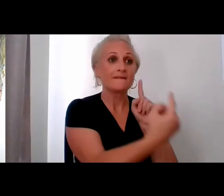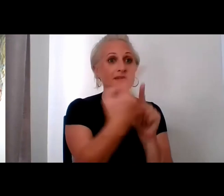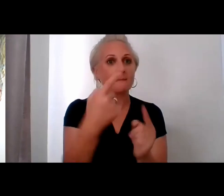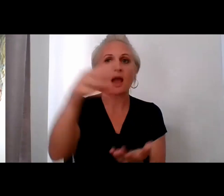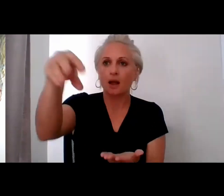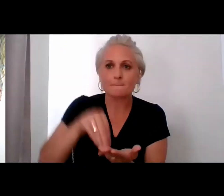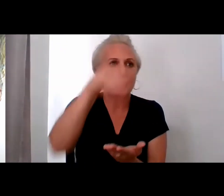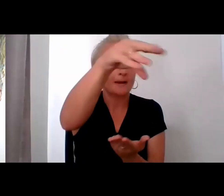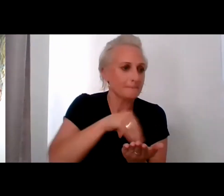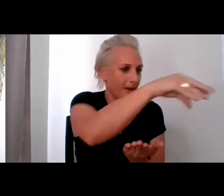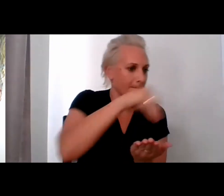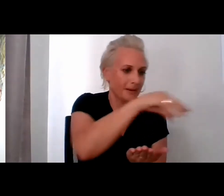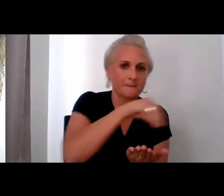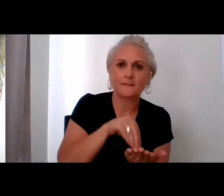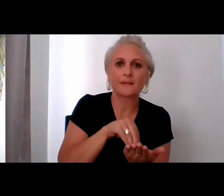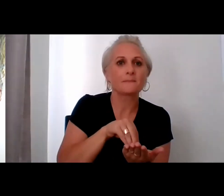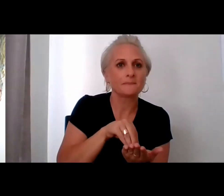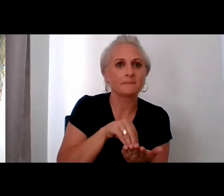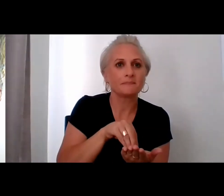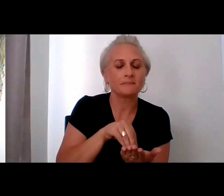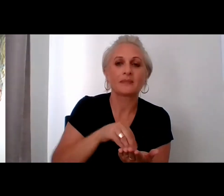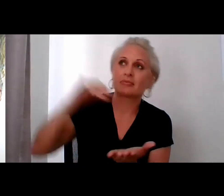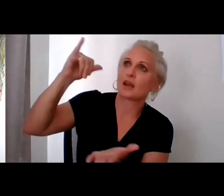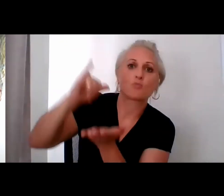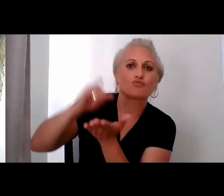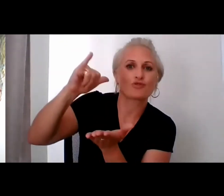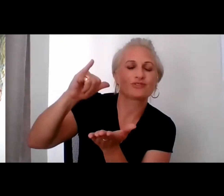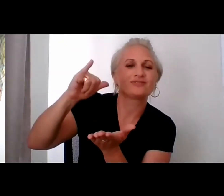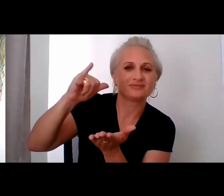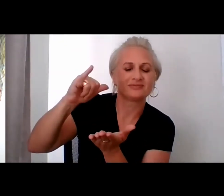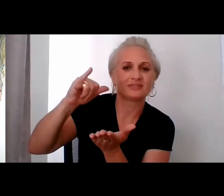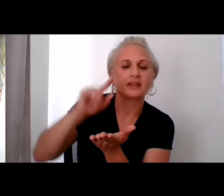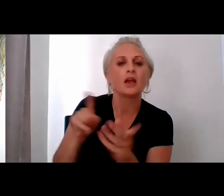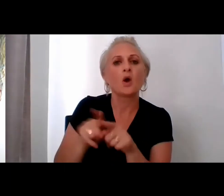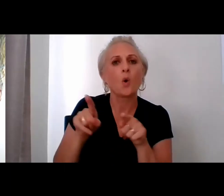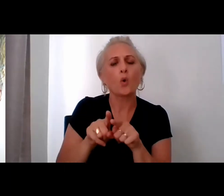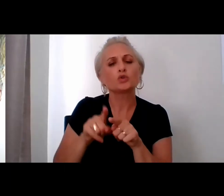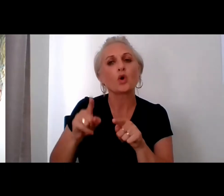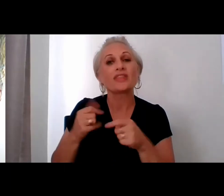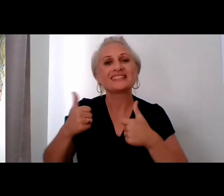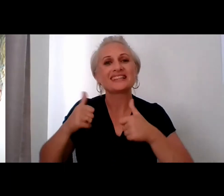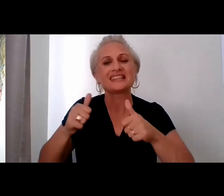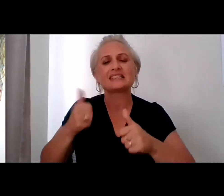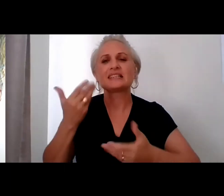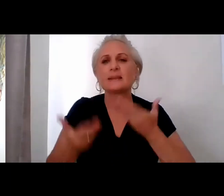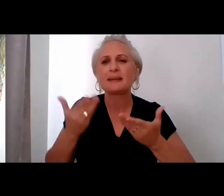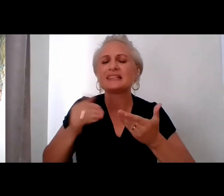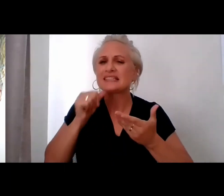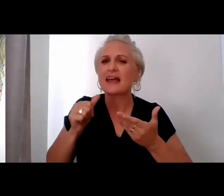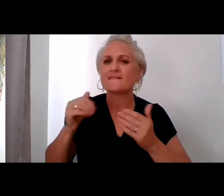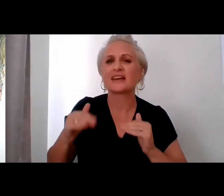also depend on how successful stage 2 was in getting a mandate from senior